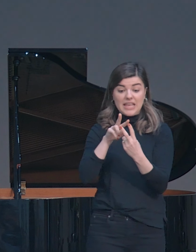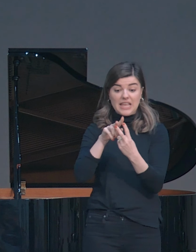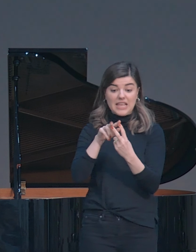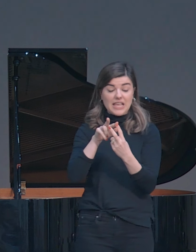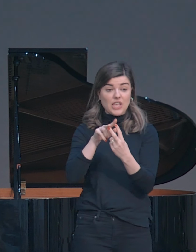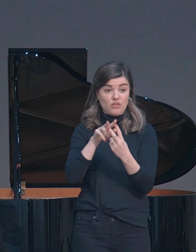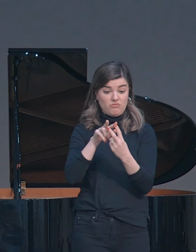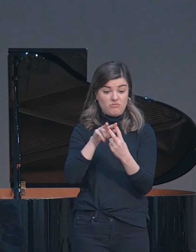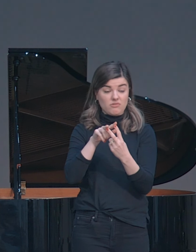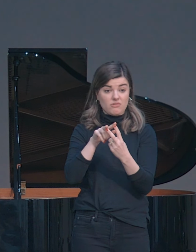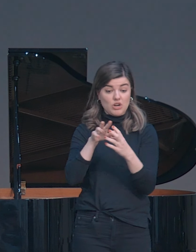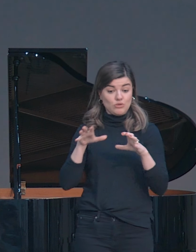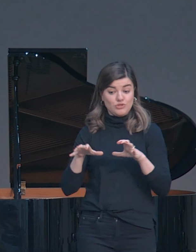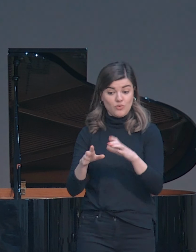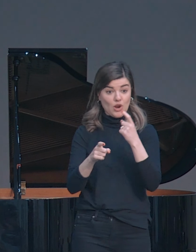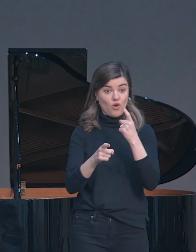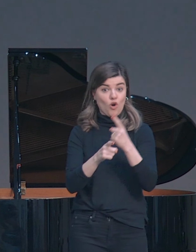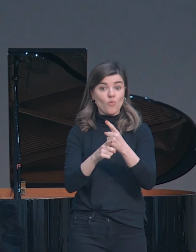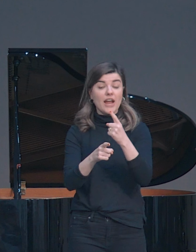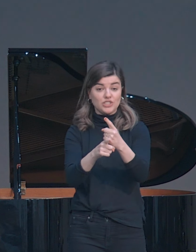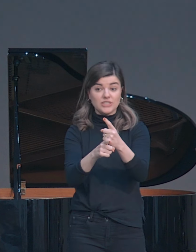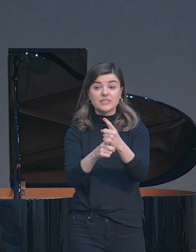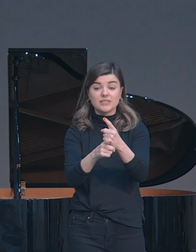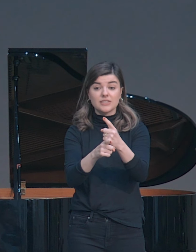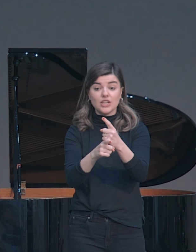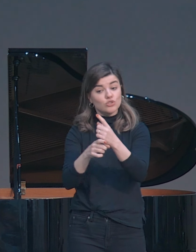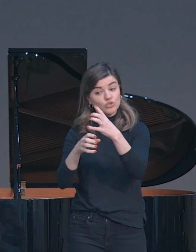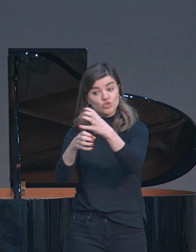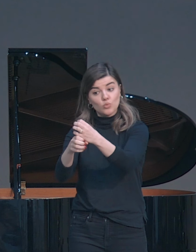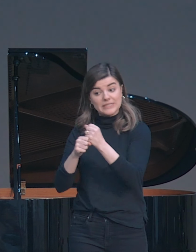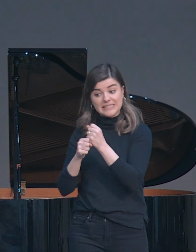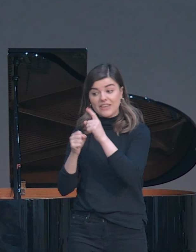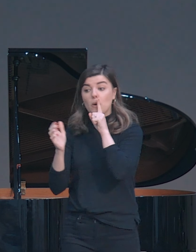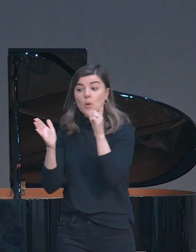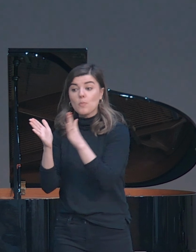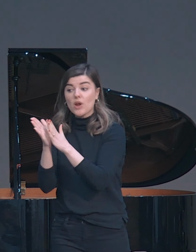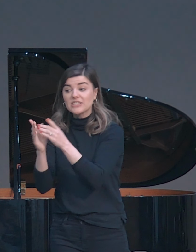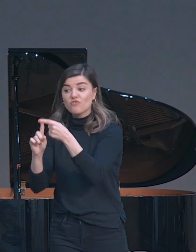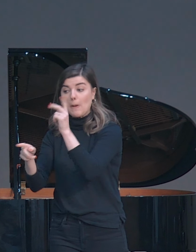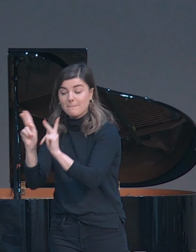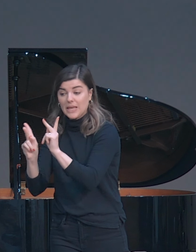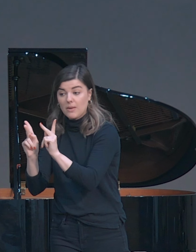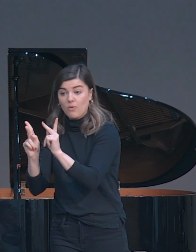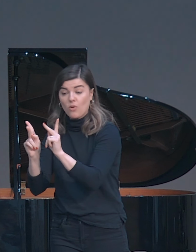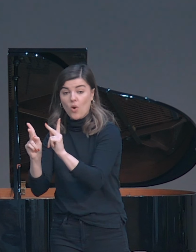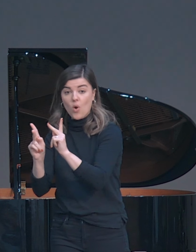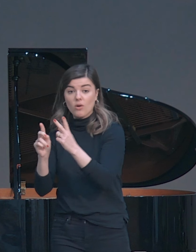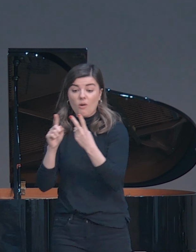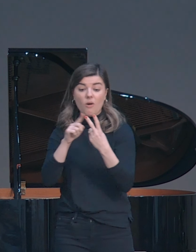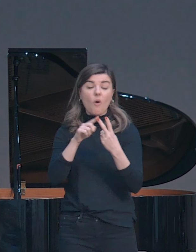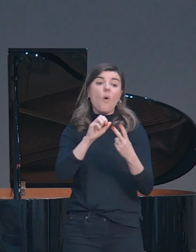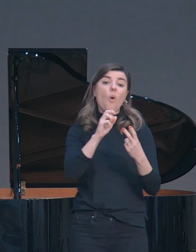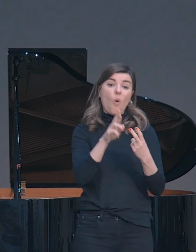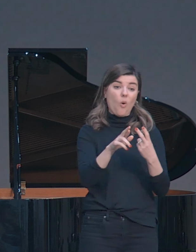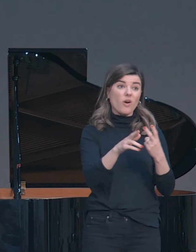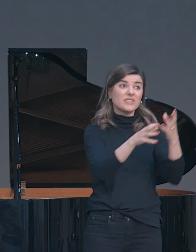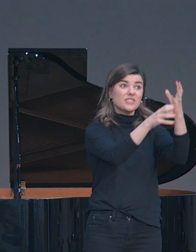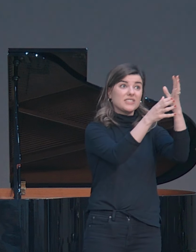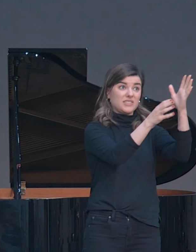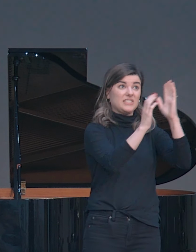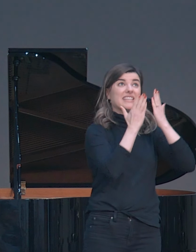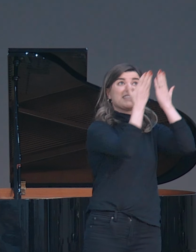practicing your righteousness to receive the praise of others or to bring glory to God. You are